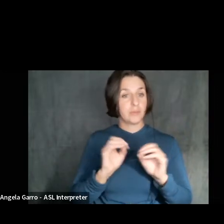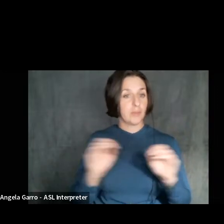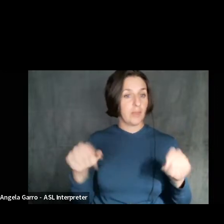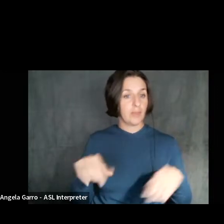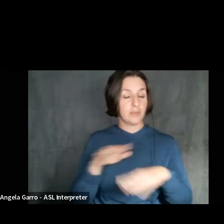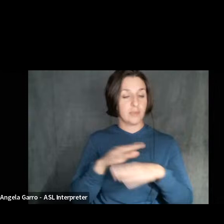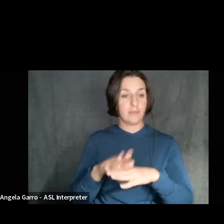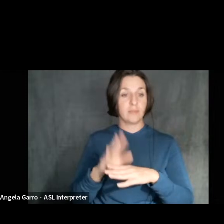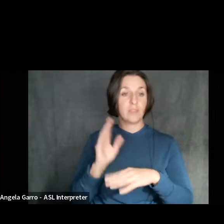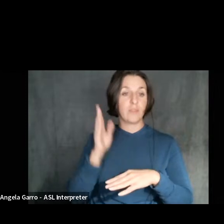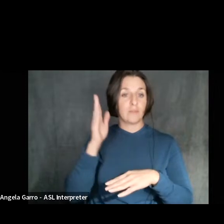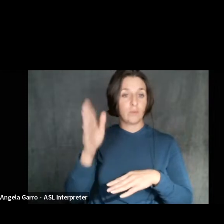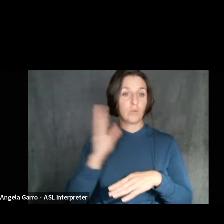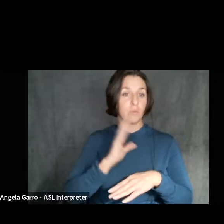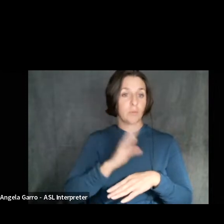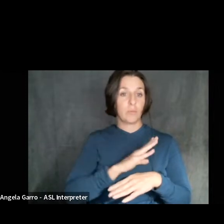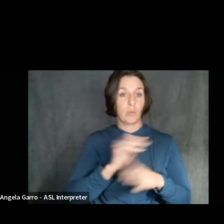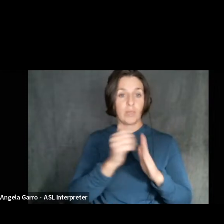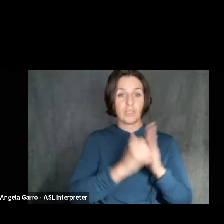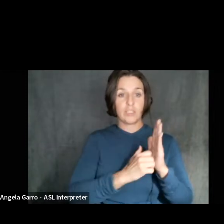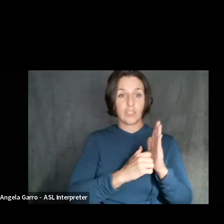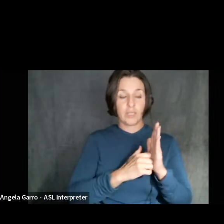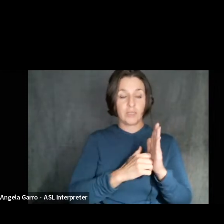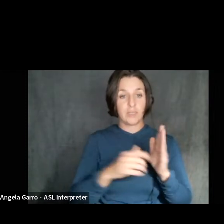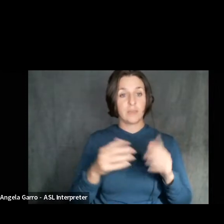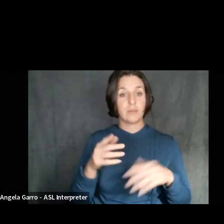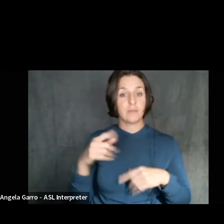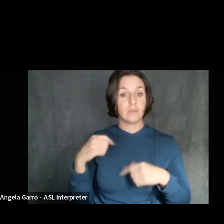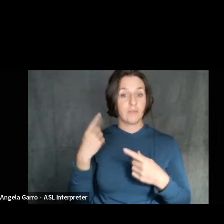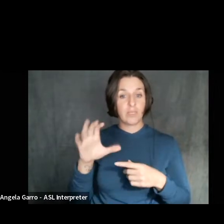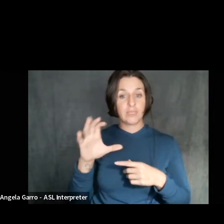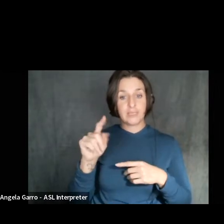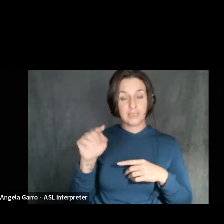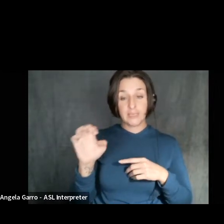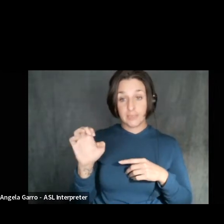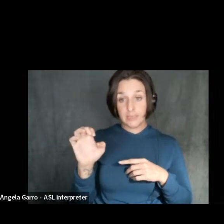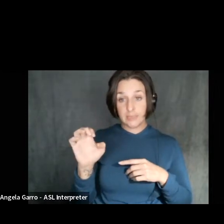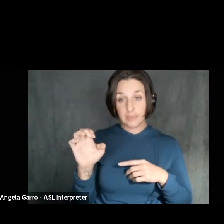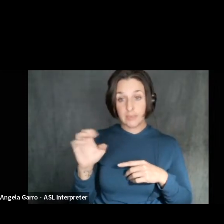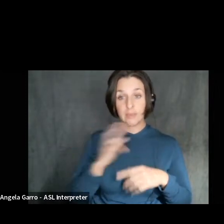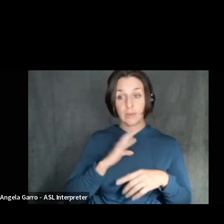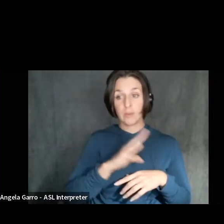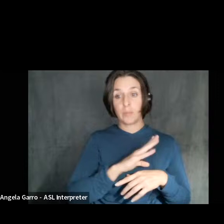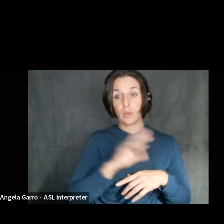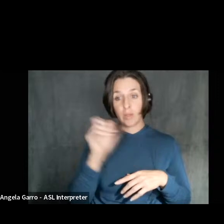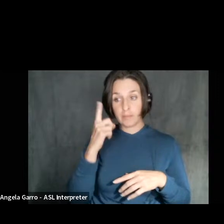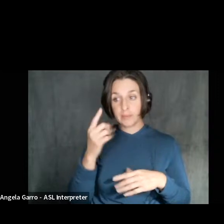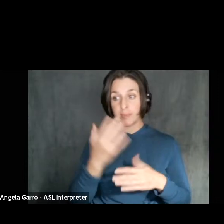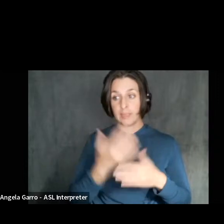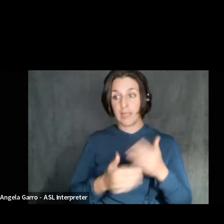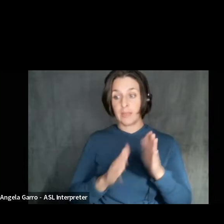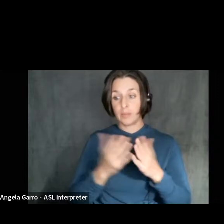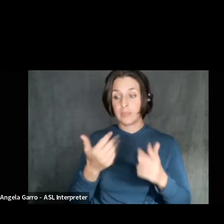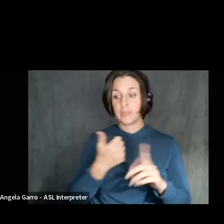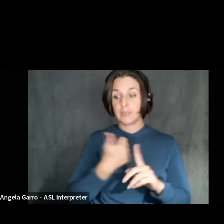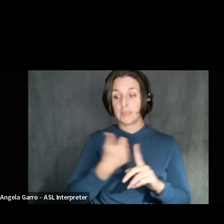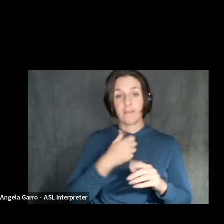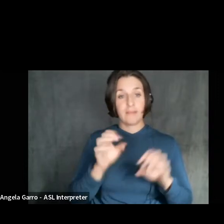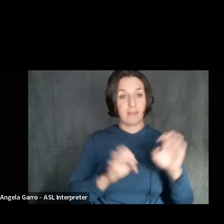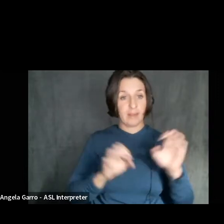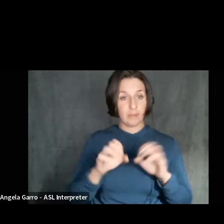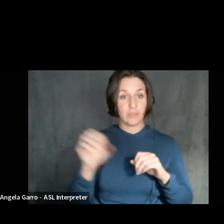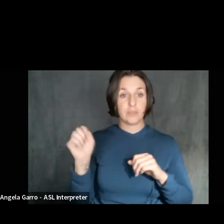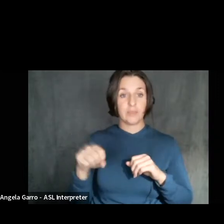And future board agenda items. So far, we have CTE, board governance handbook and self-evaluation.